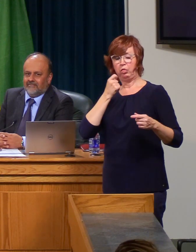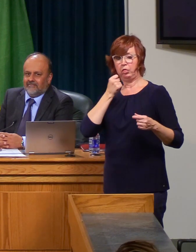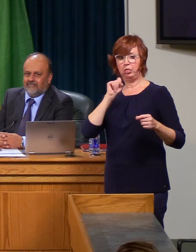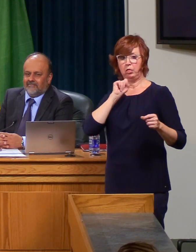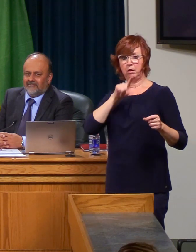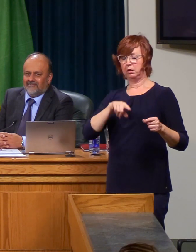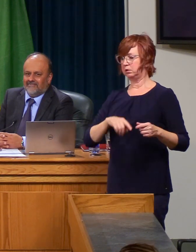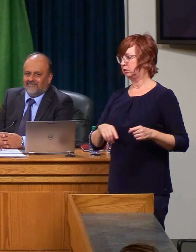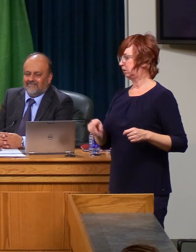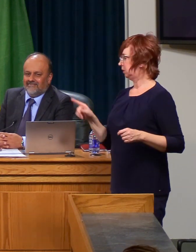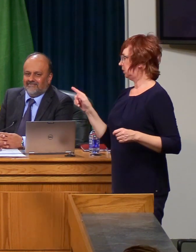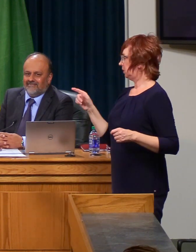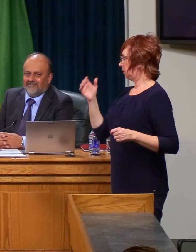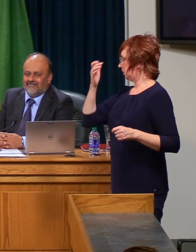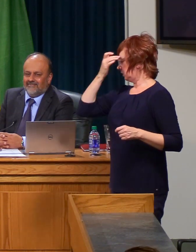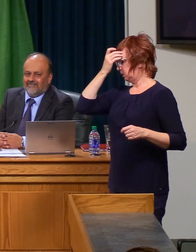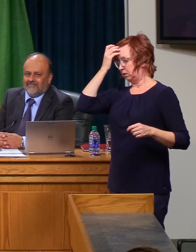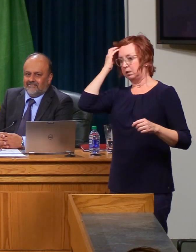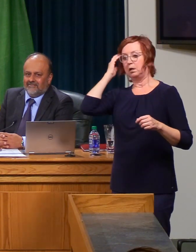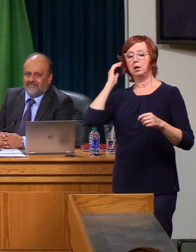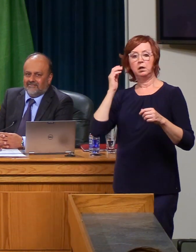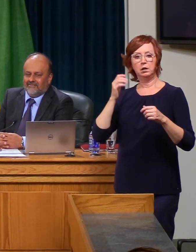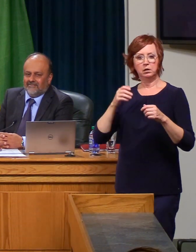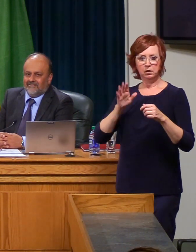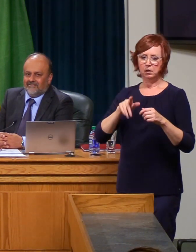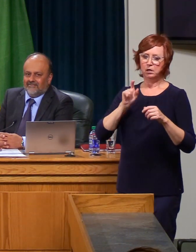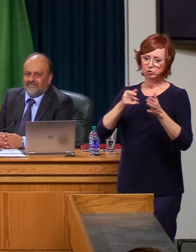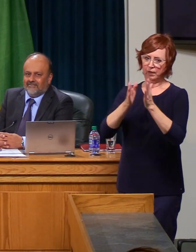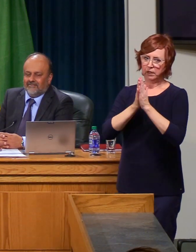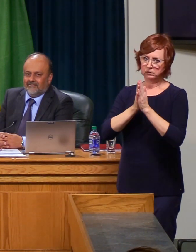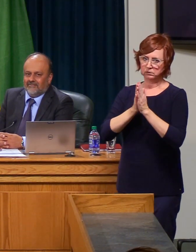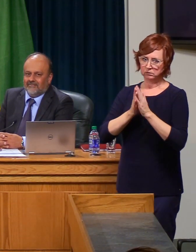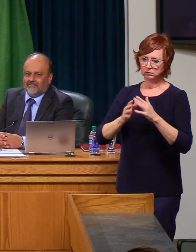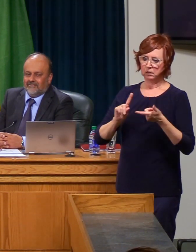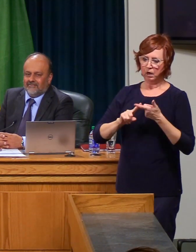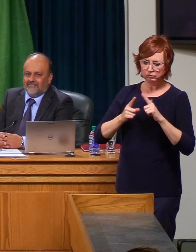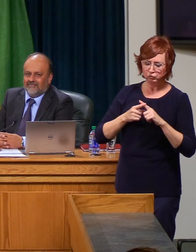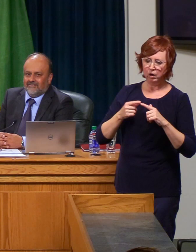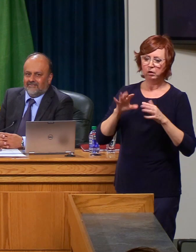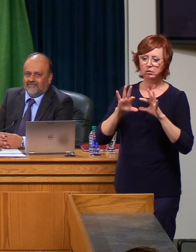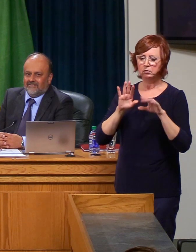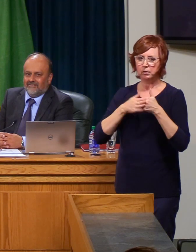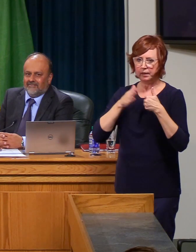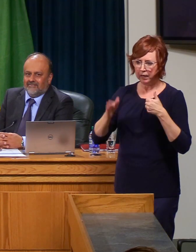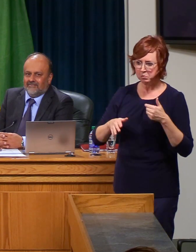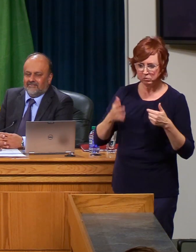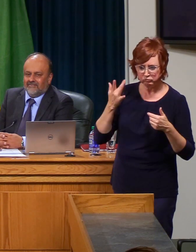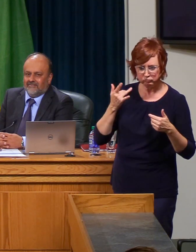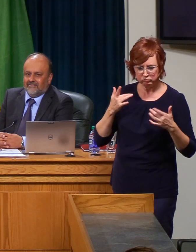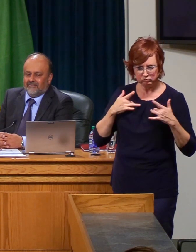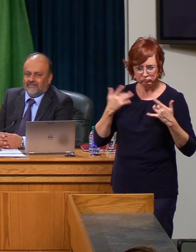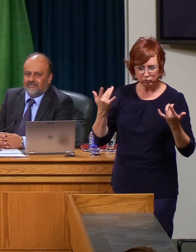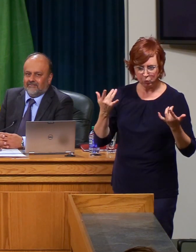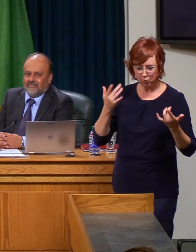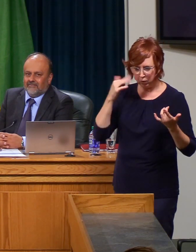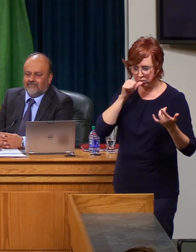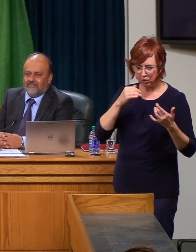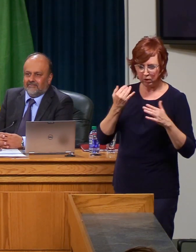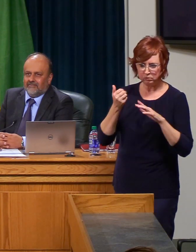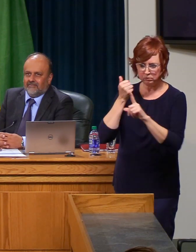Talk to them first. yeah, if they know them well enough, they should talk to them, and they should ask them why they're not self-isolating. But at the end of the day,